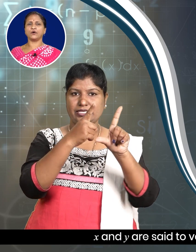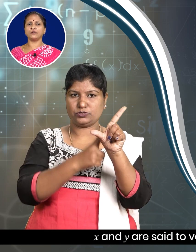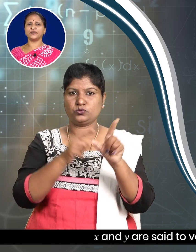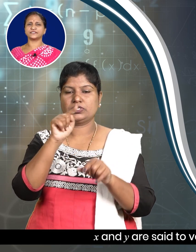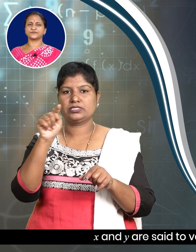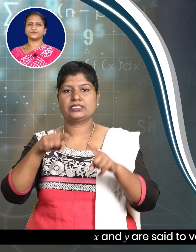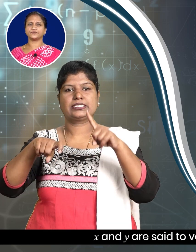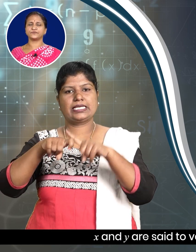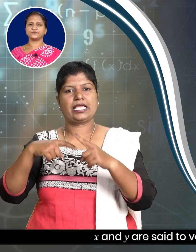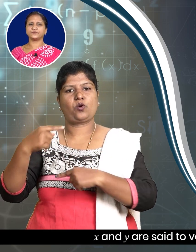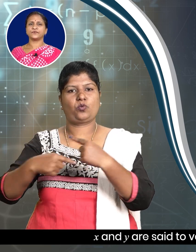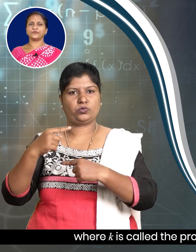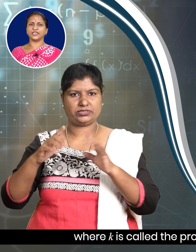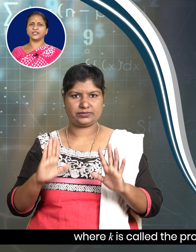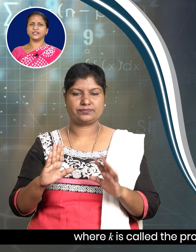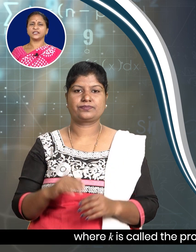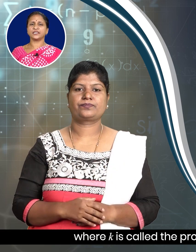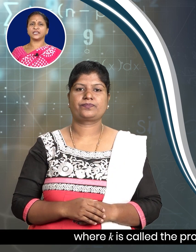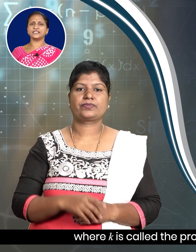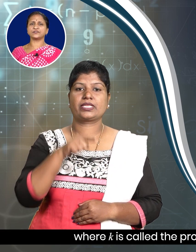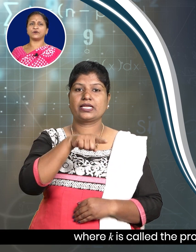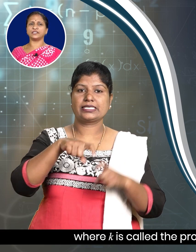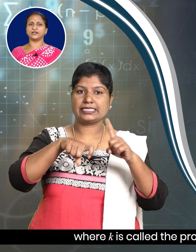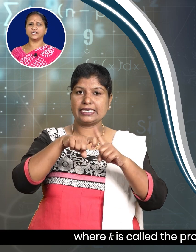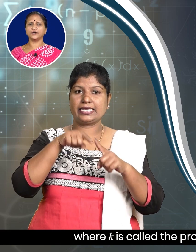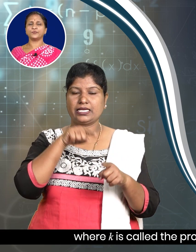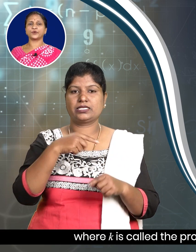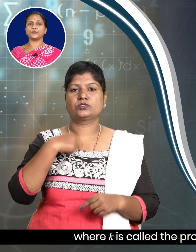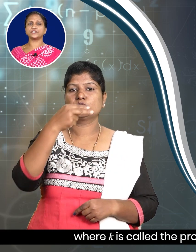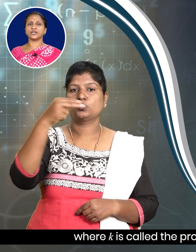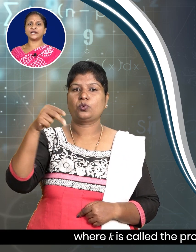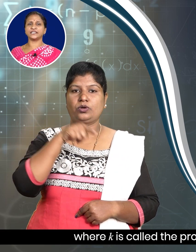k always, where k is called the